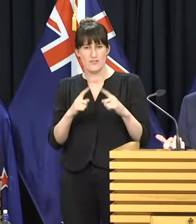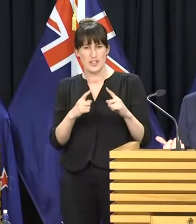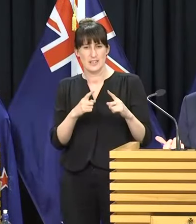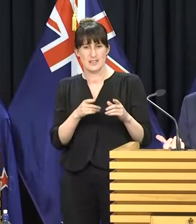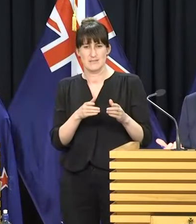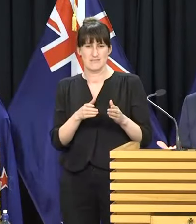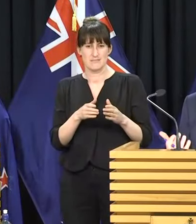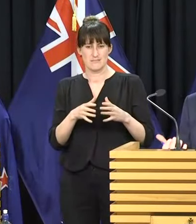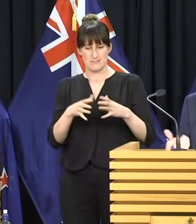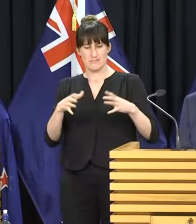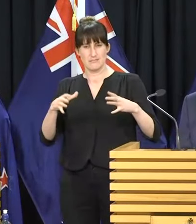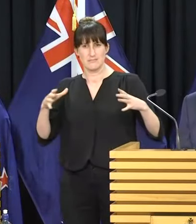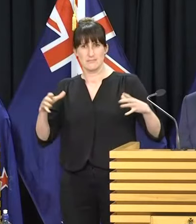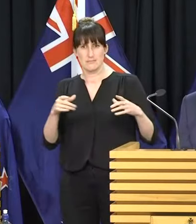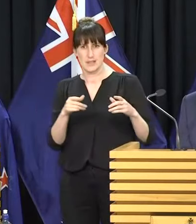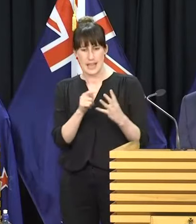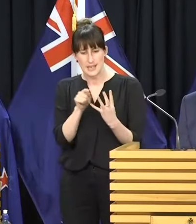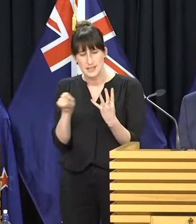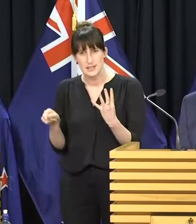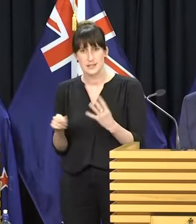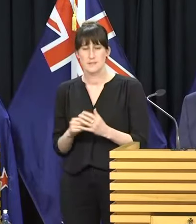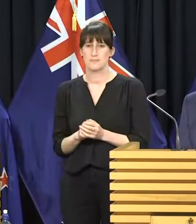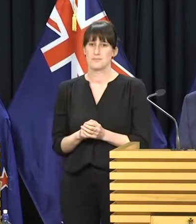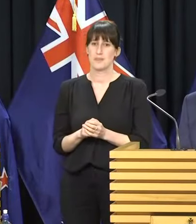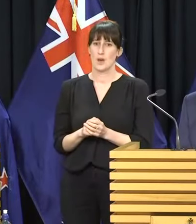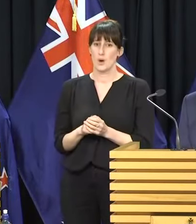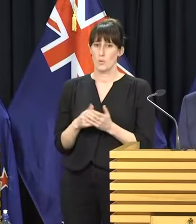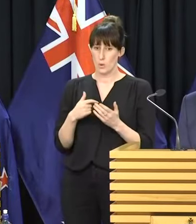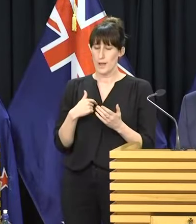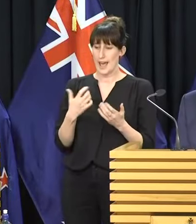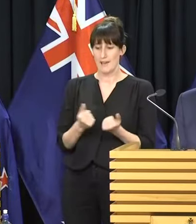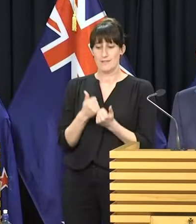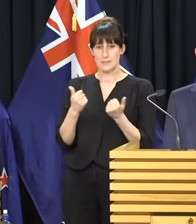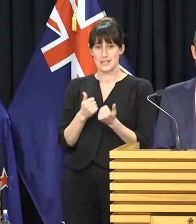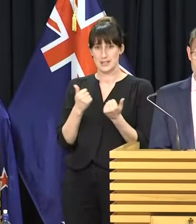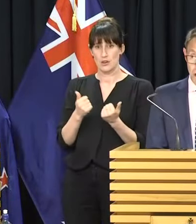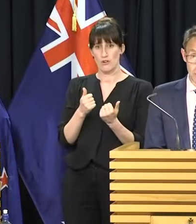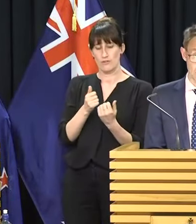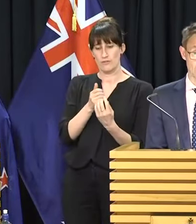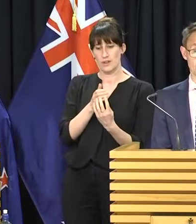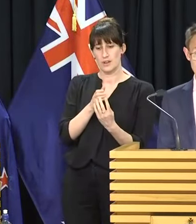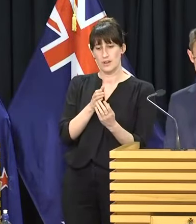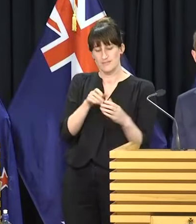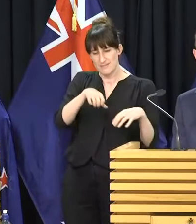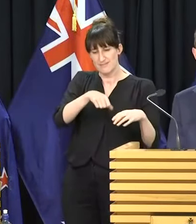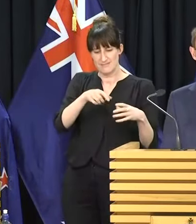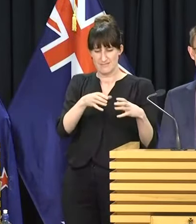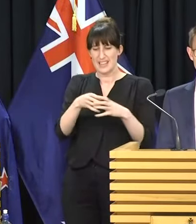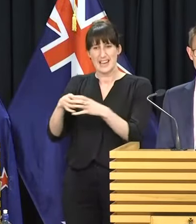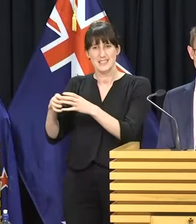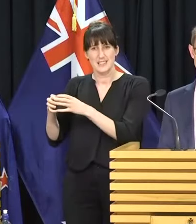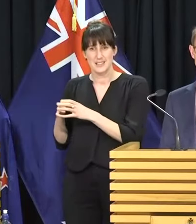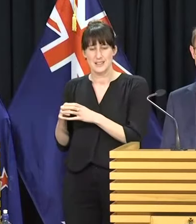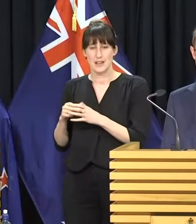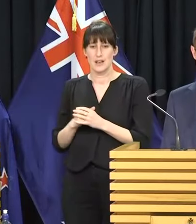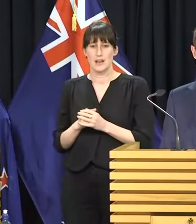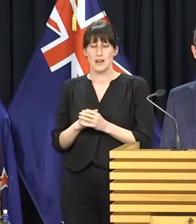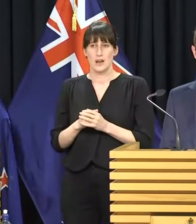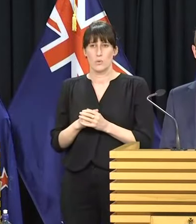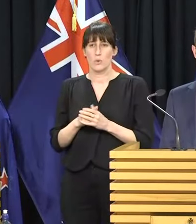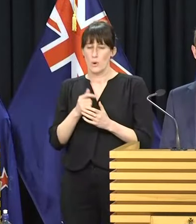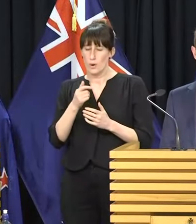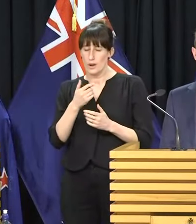enough of the RNA material to be sequenced has now been looked at. So we'll come back actually with an update on what proportion, but we